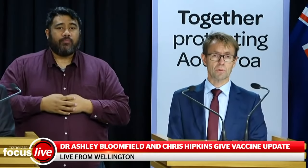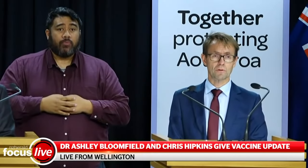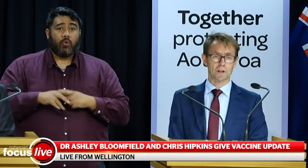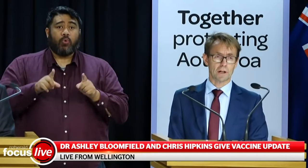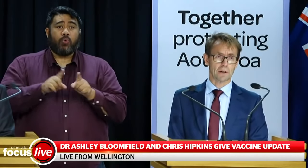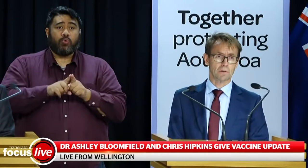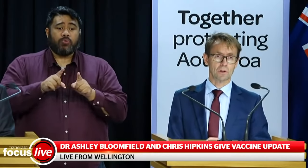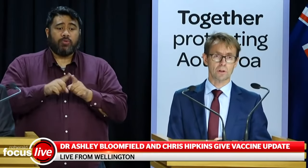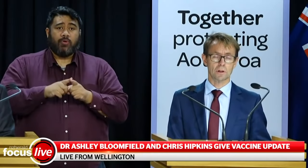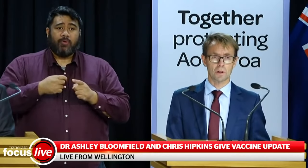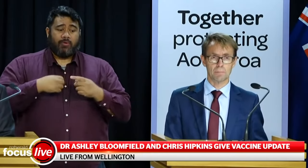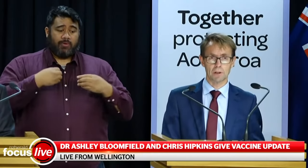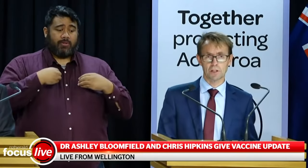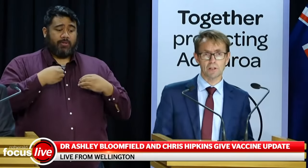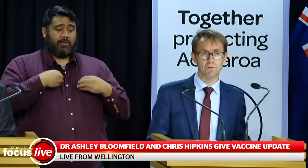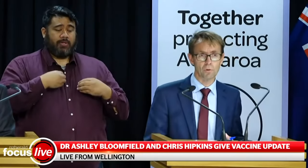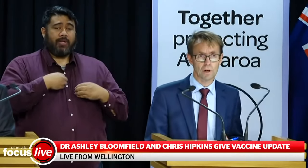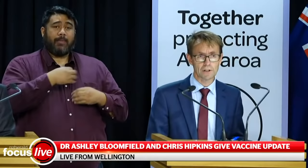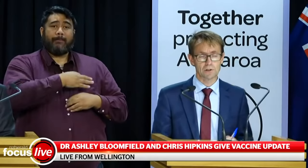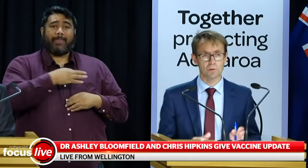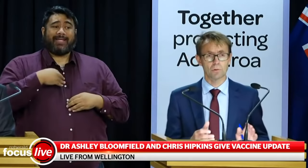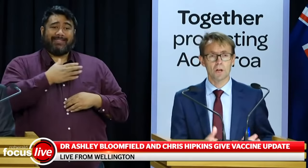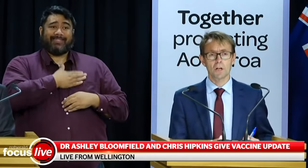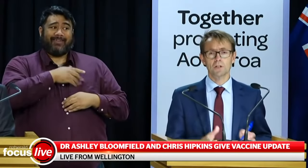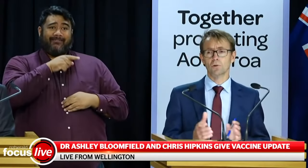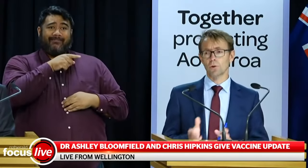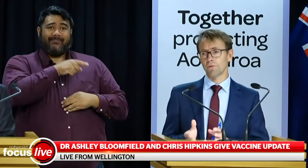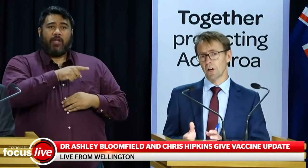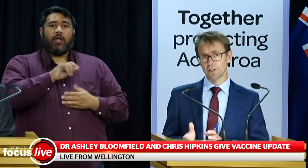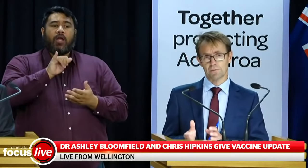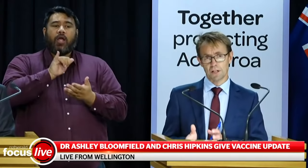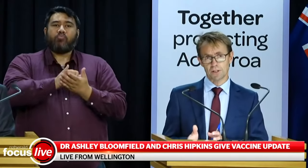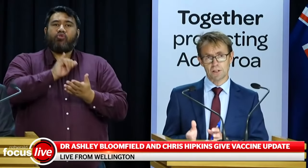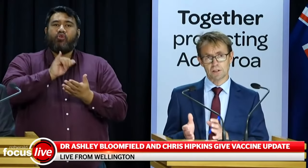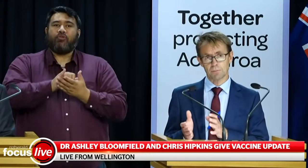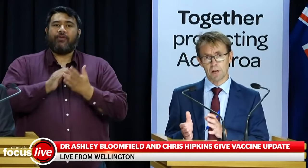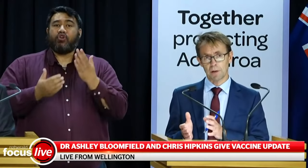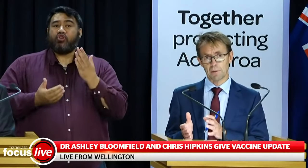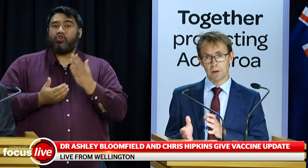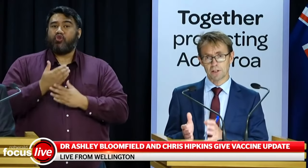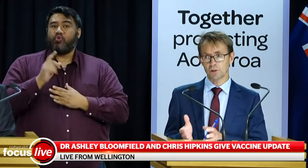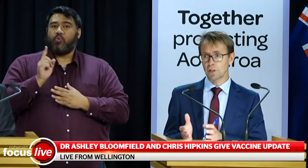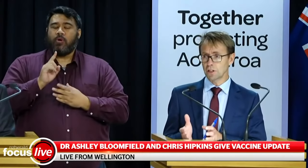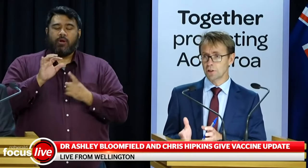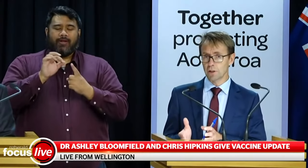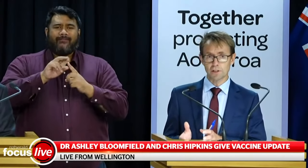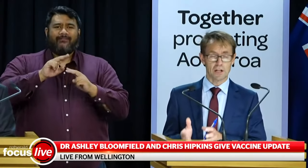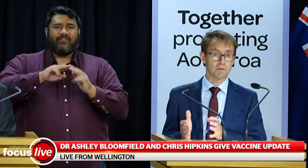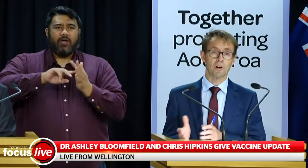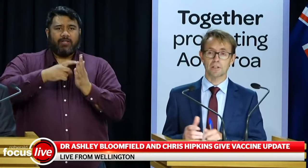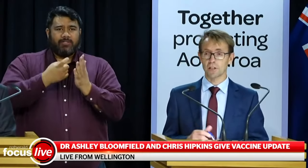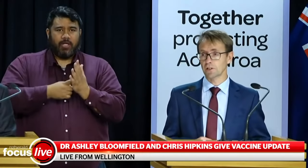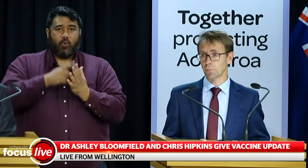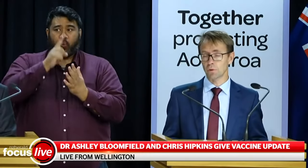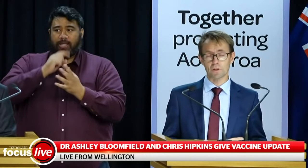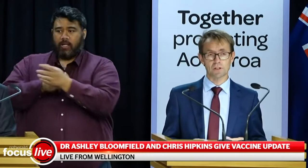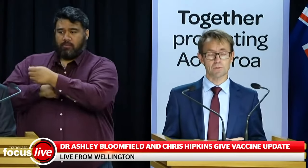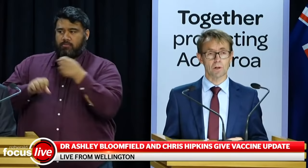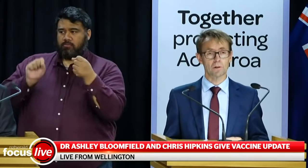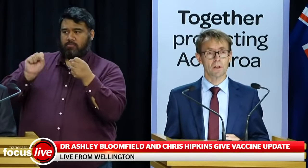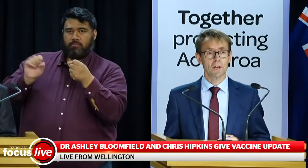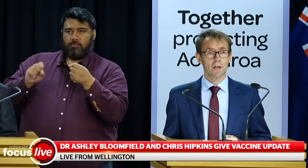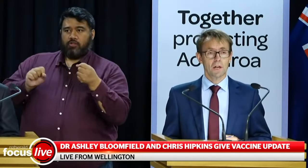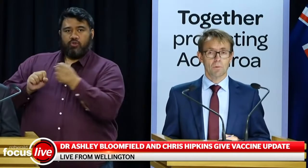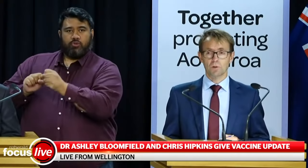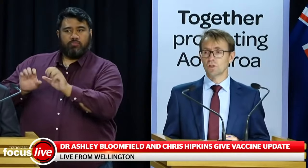has approved the ability for us to store the Pfizer vaccine at about -20 degrees, and Pfizer has approved this